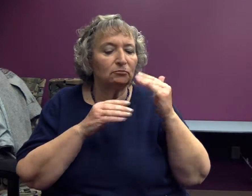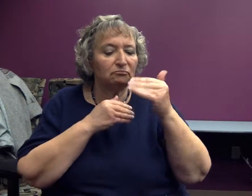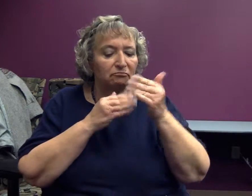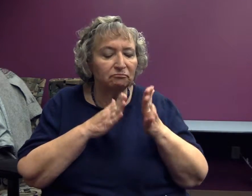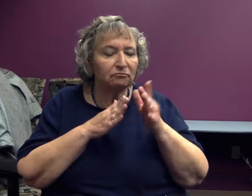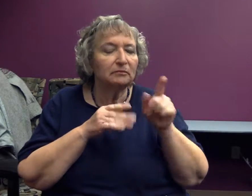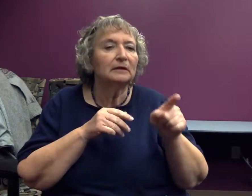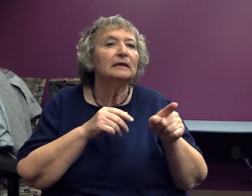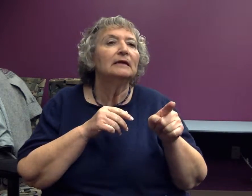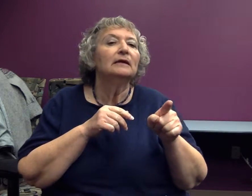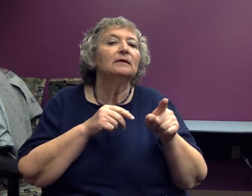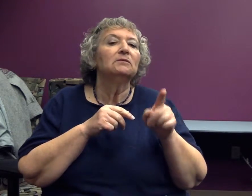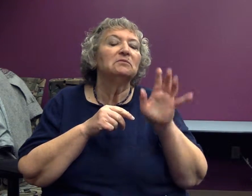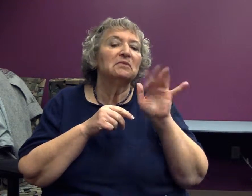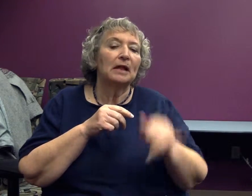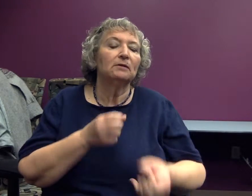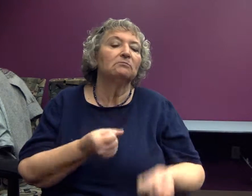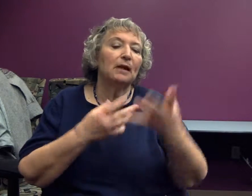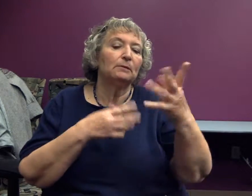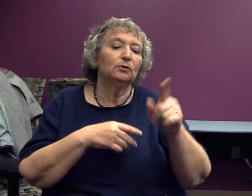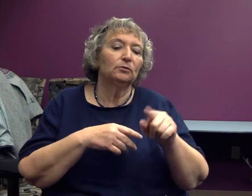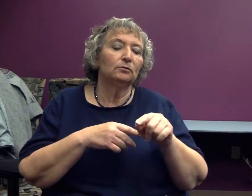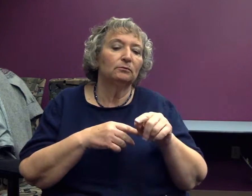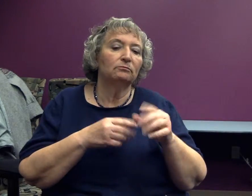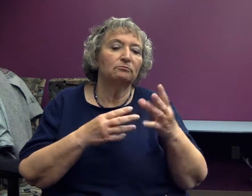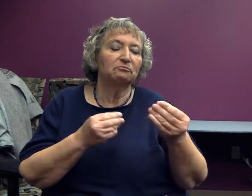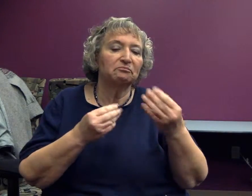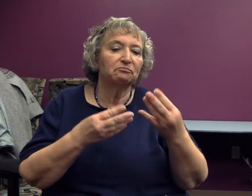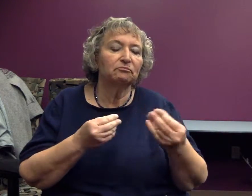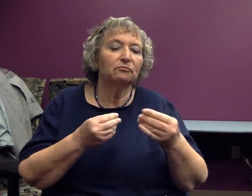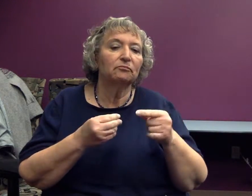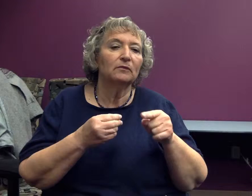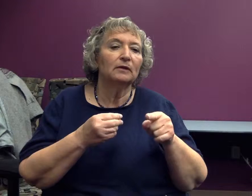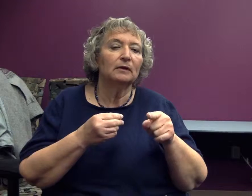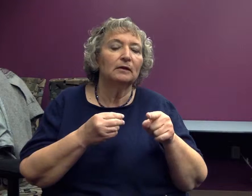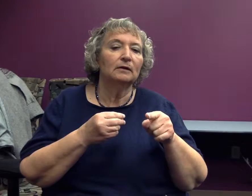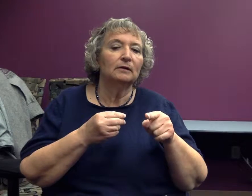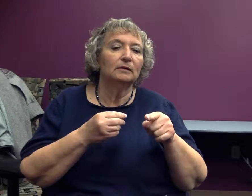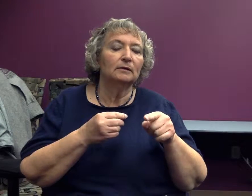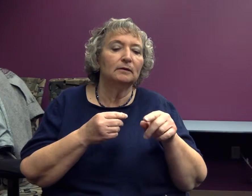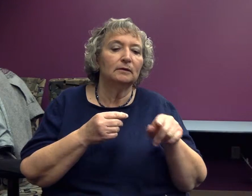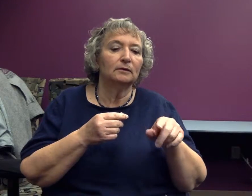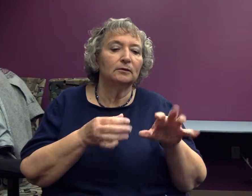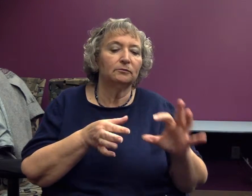But just at that point, how much moisture or water vapor is currently trapped in the atmosphere. That's absolute